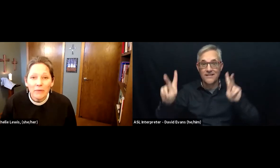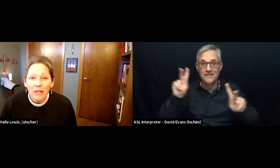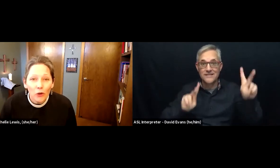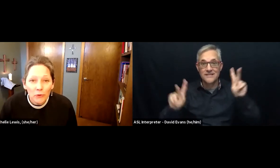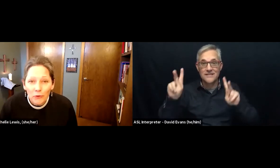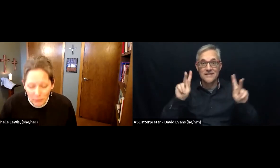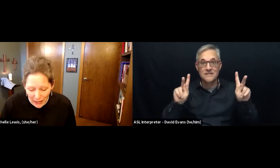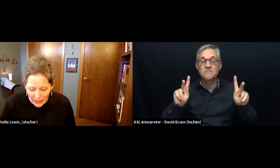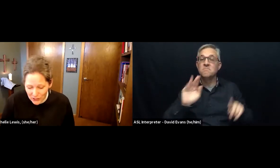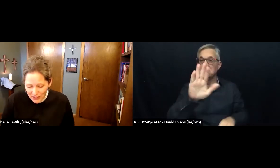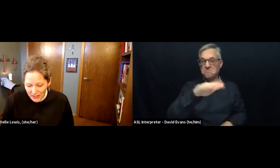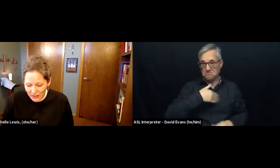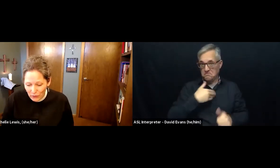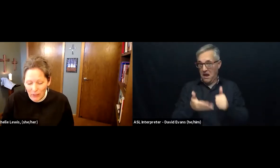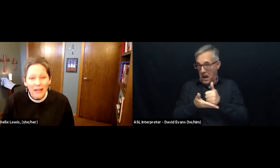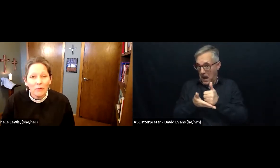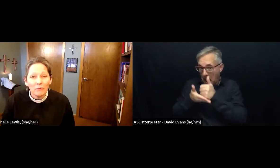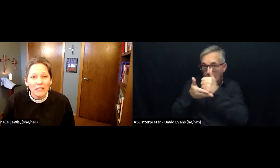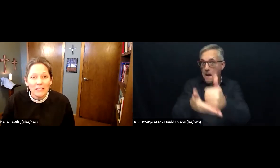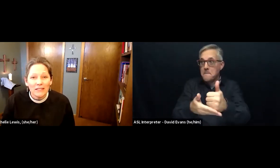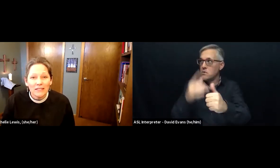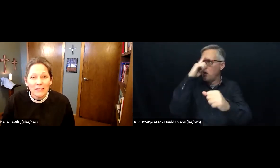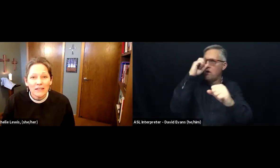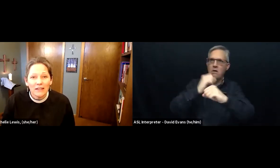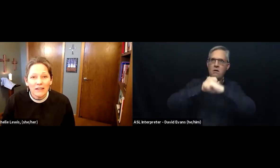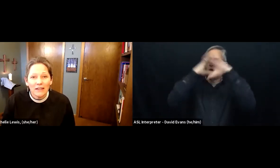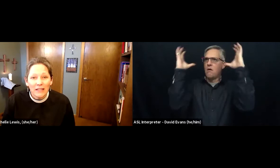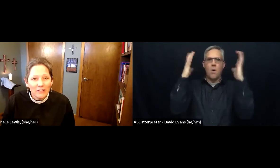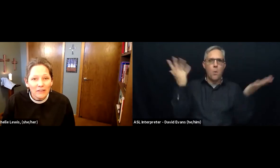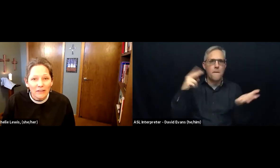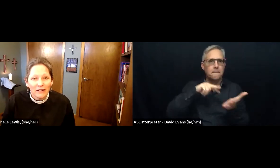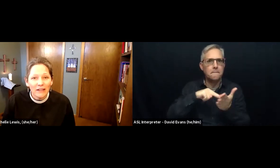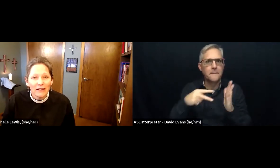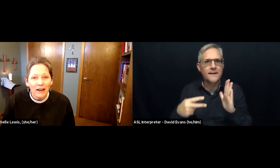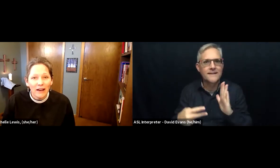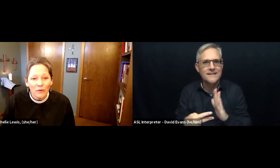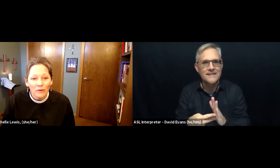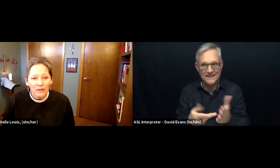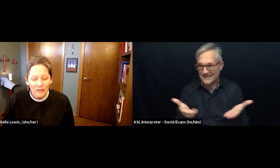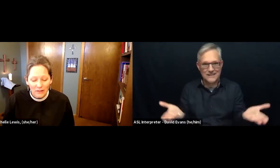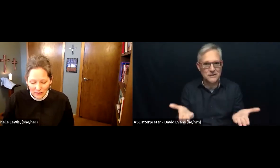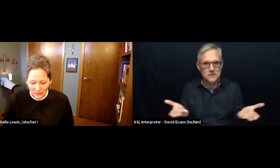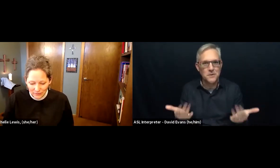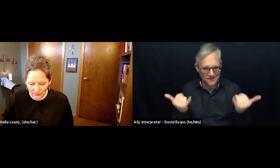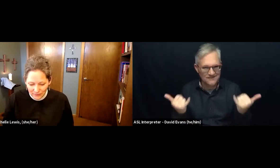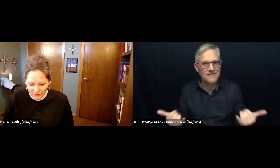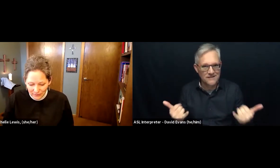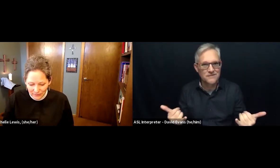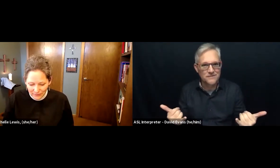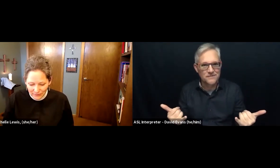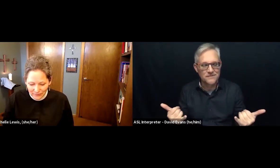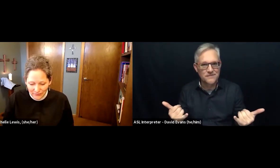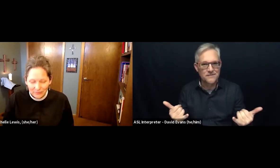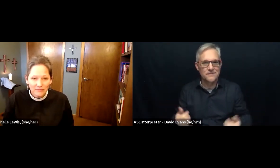Let me help you imagine what that means here and now.